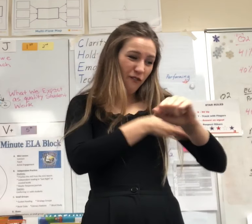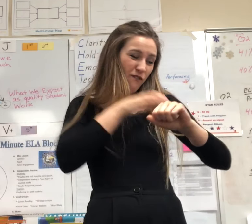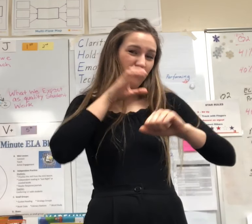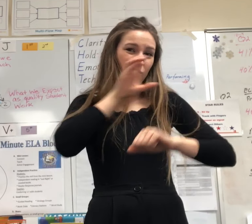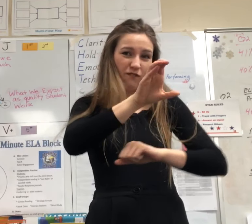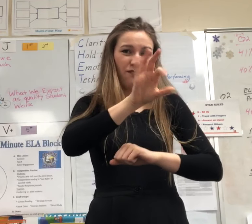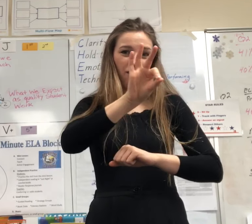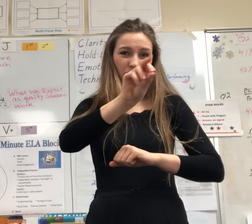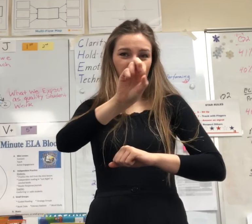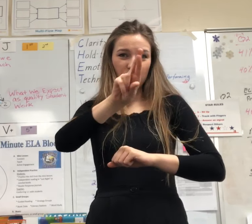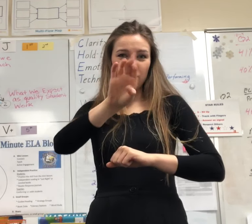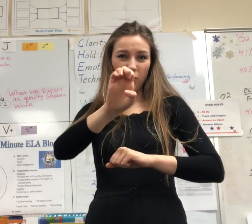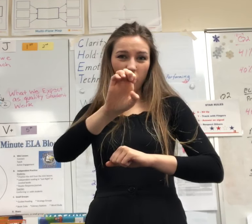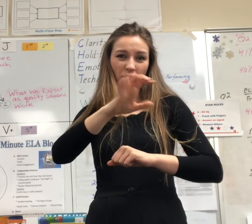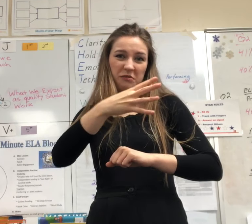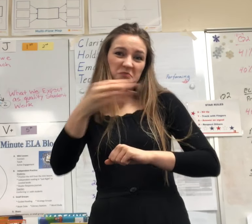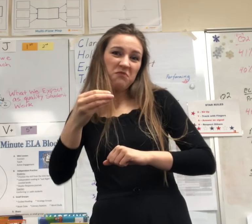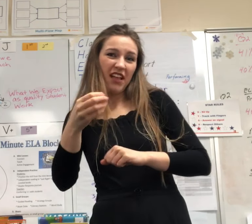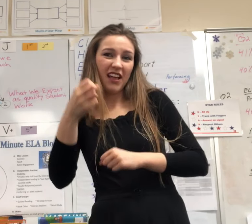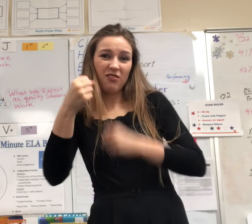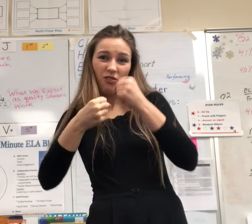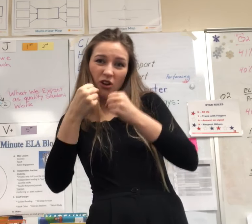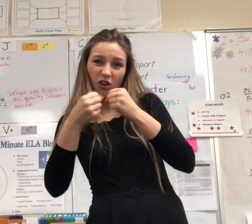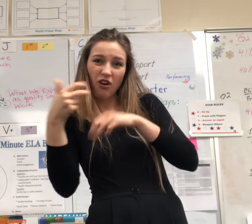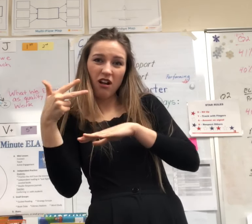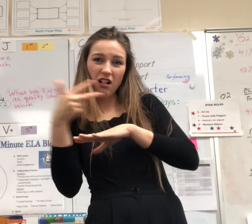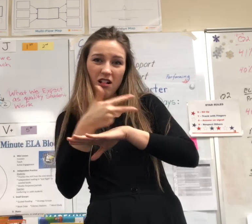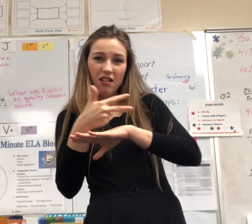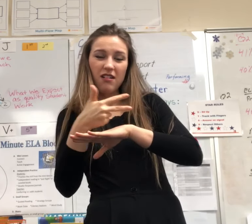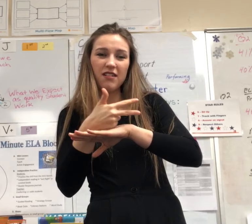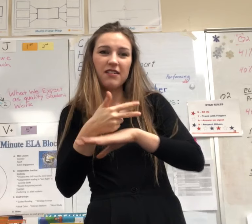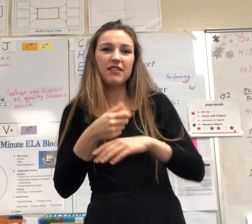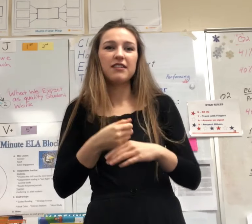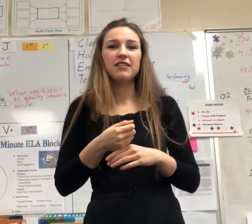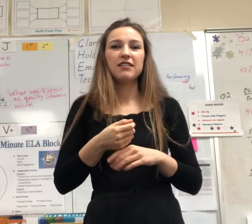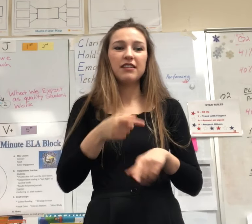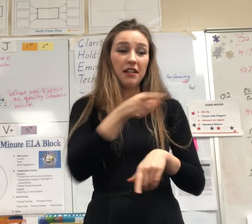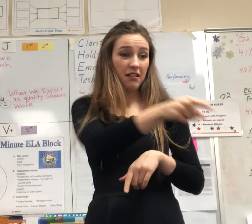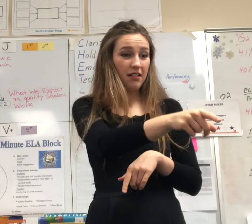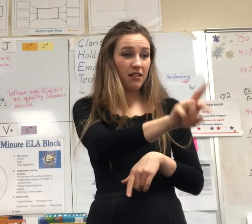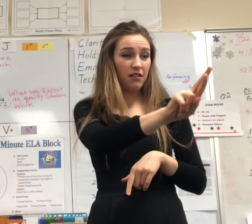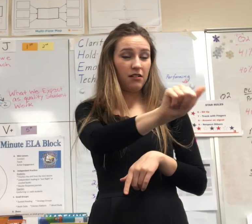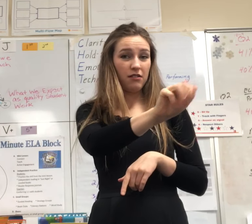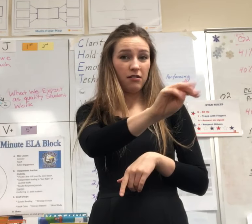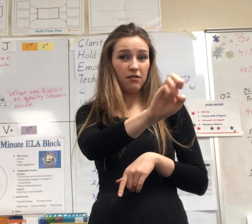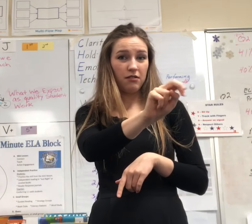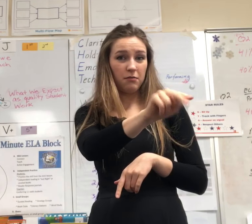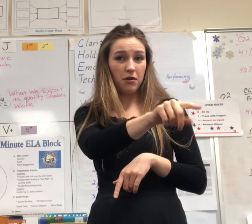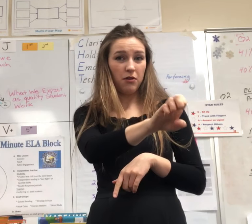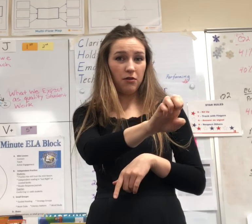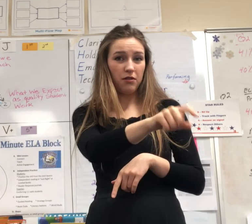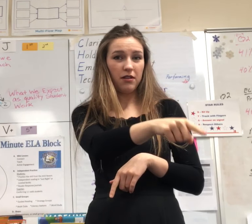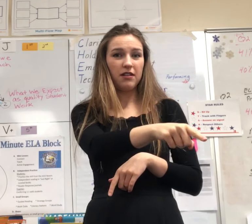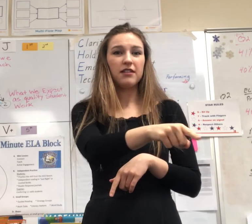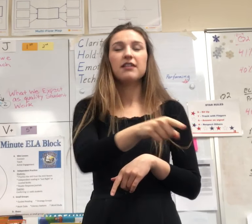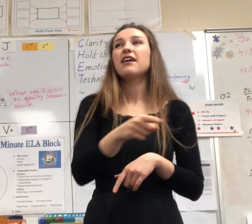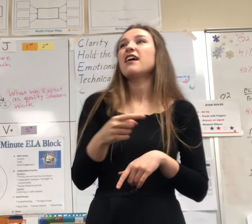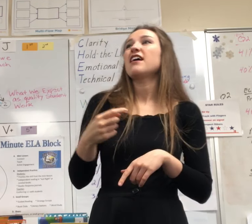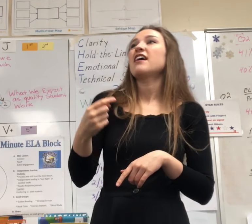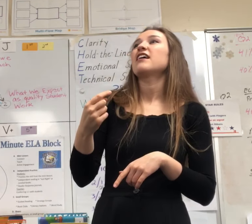with the vehicle, we can use it's just like a toy car. If you racing